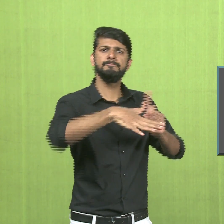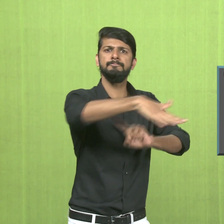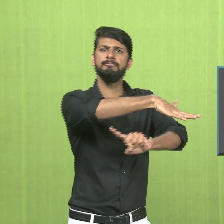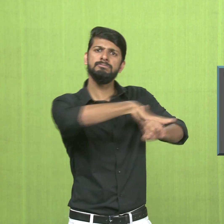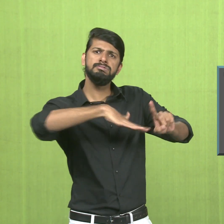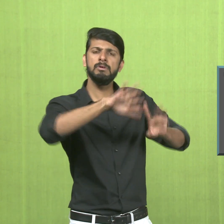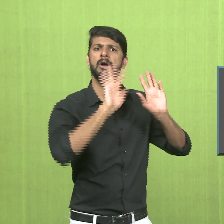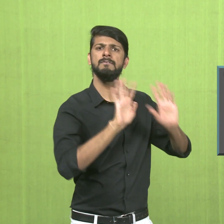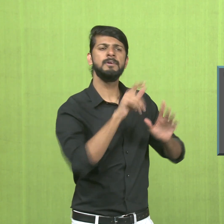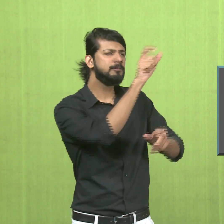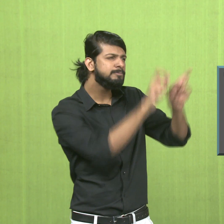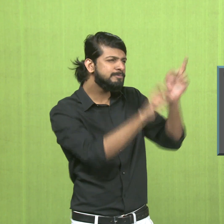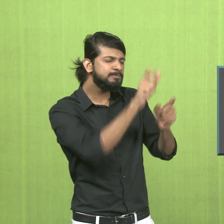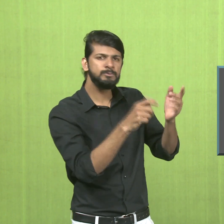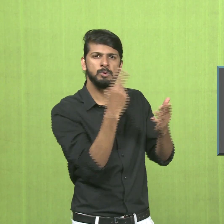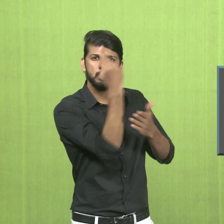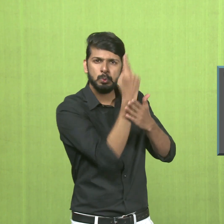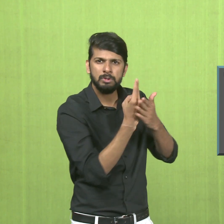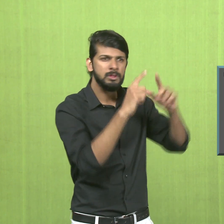lot of decorative and exotic pithoras